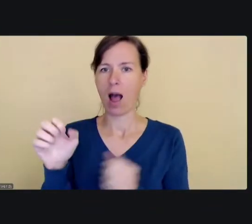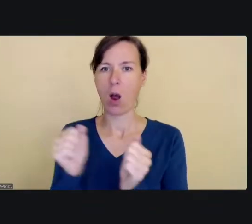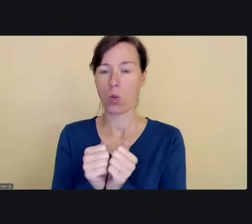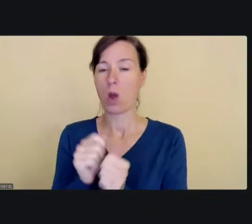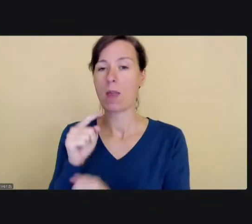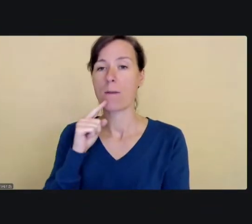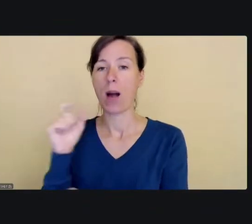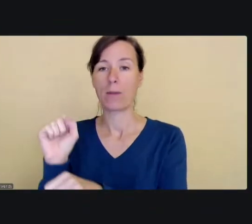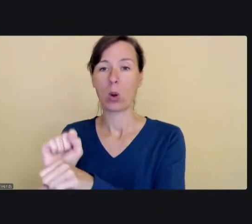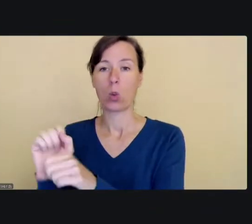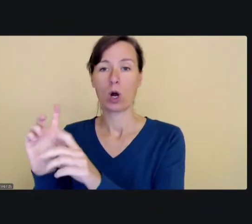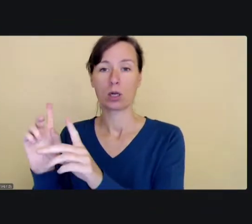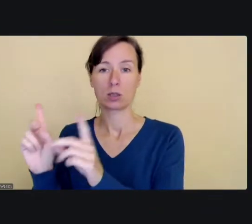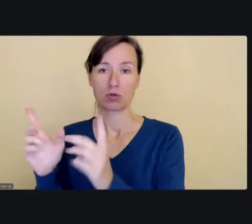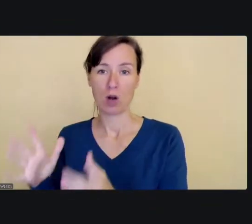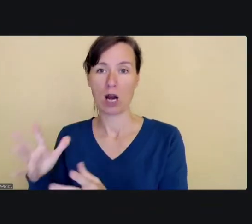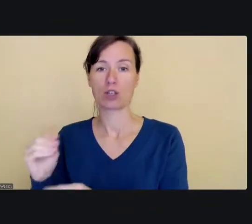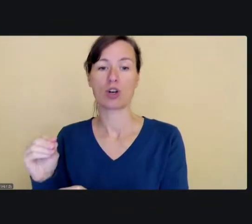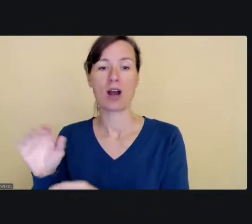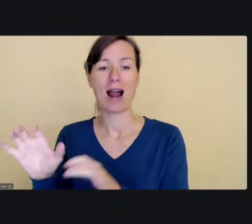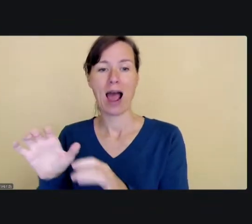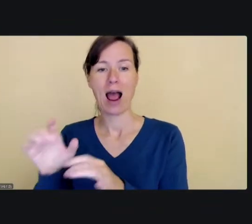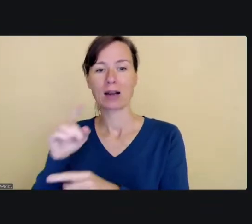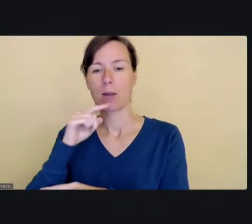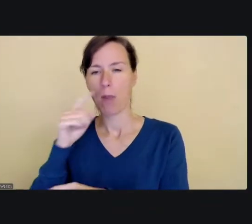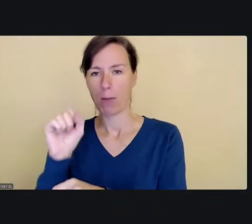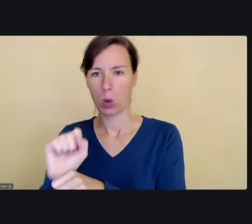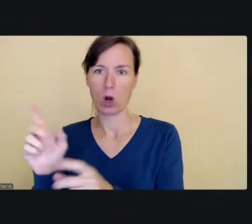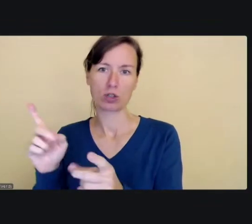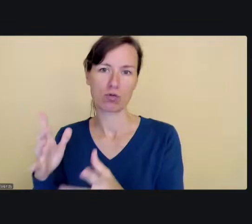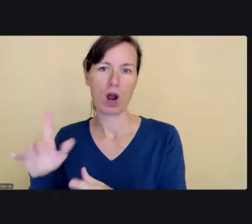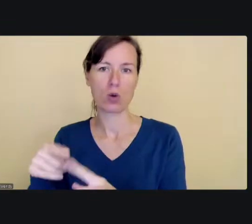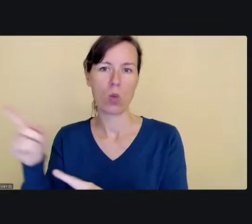works director when he comes back.